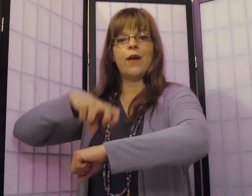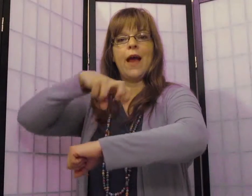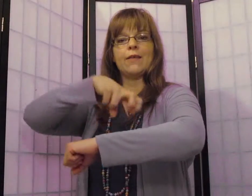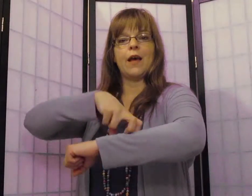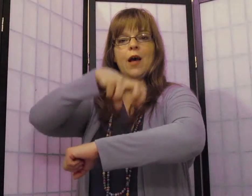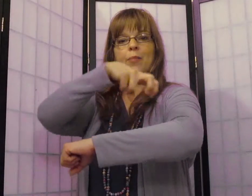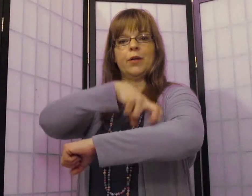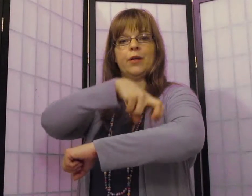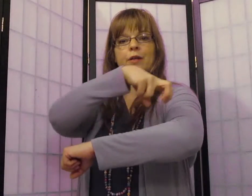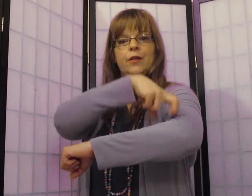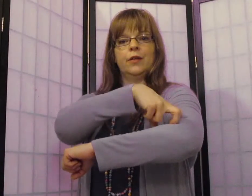Grasshopper.